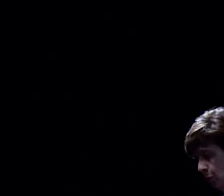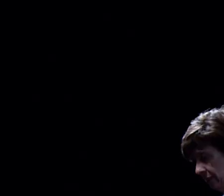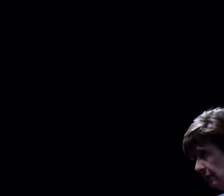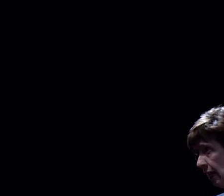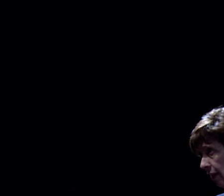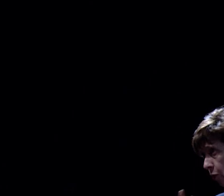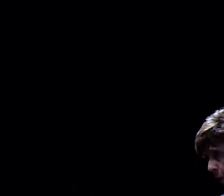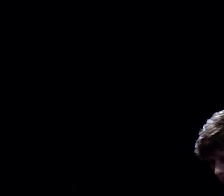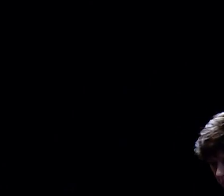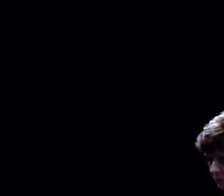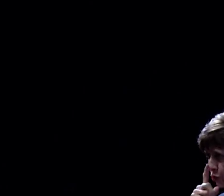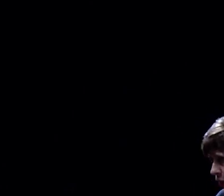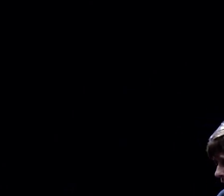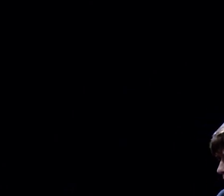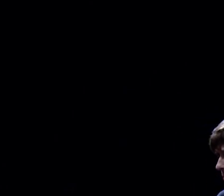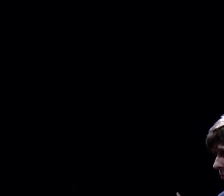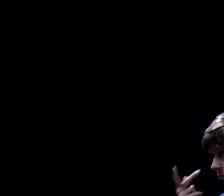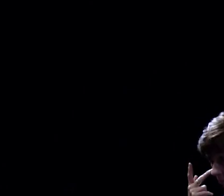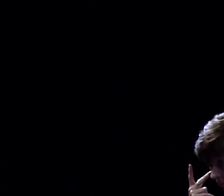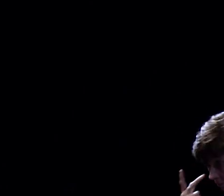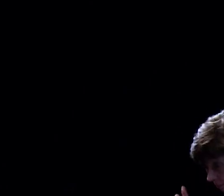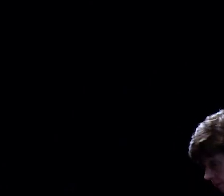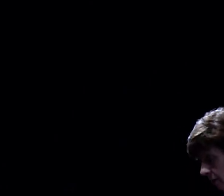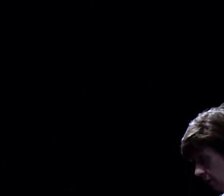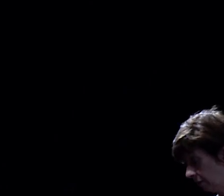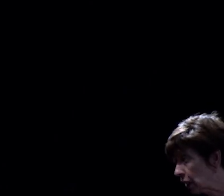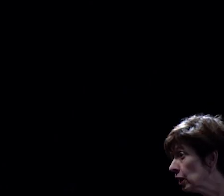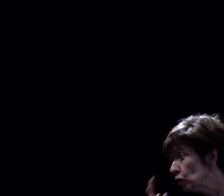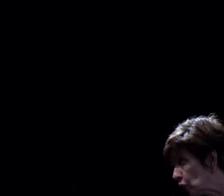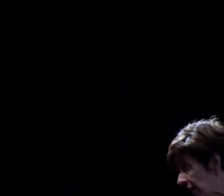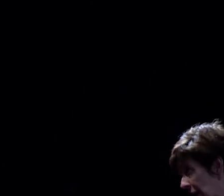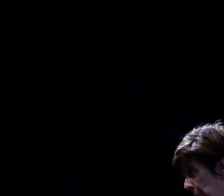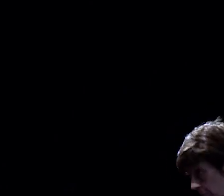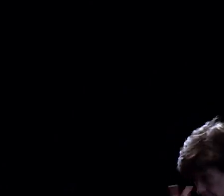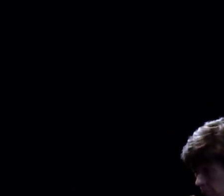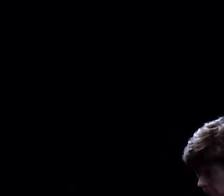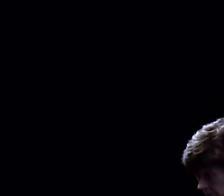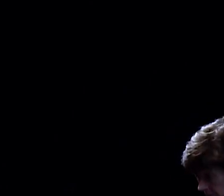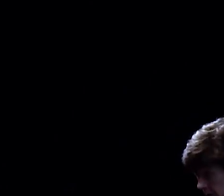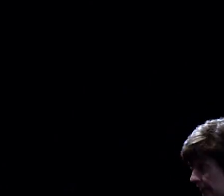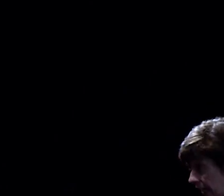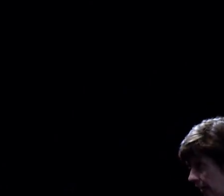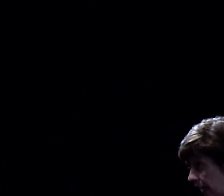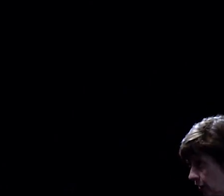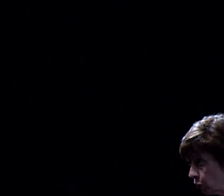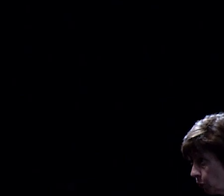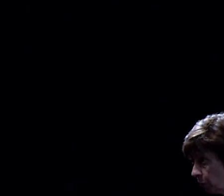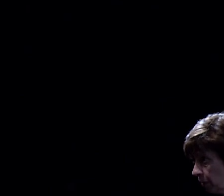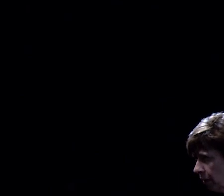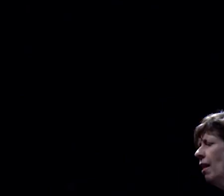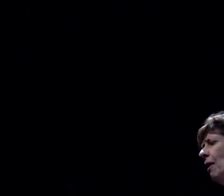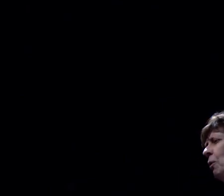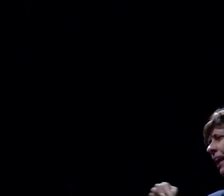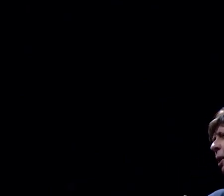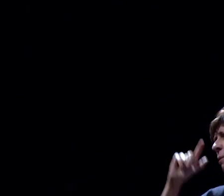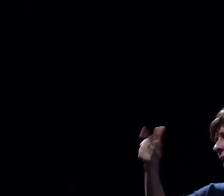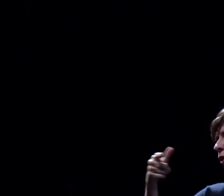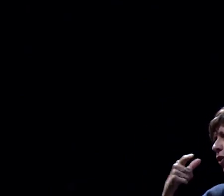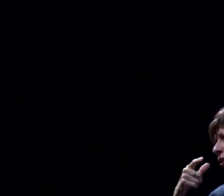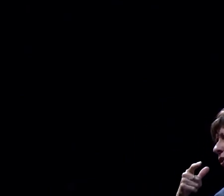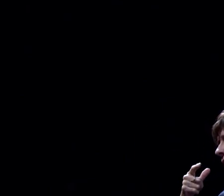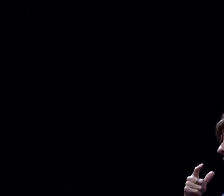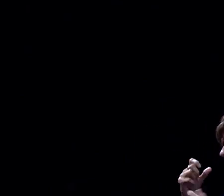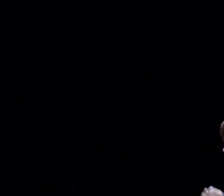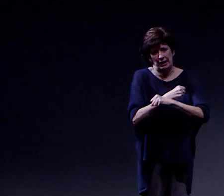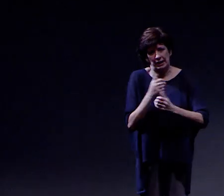from them and check them in a number of ways to see if they're actually dead as a human would be. they'll pop back up later and continue